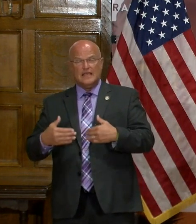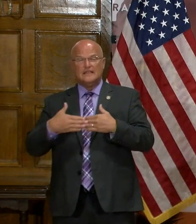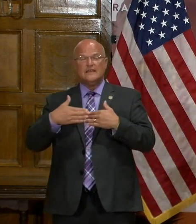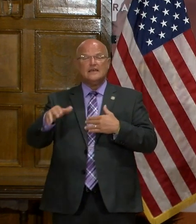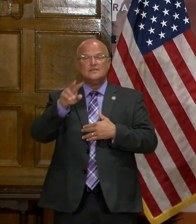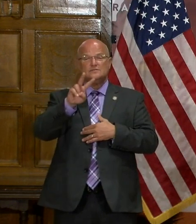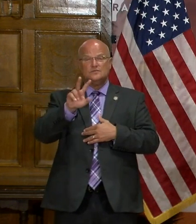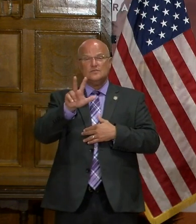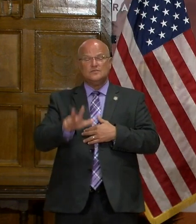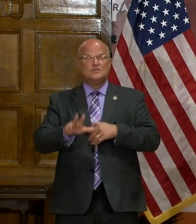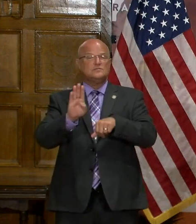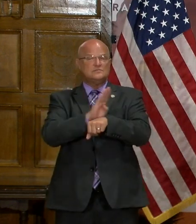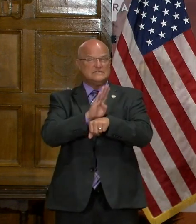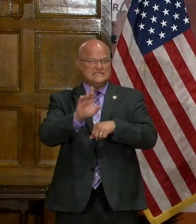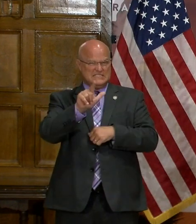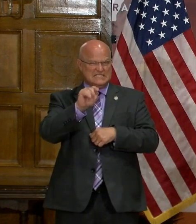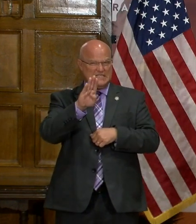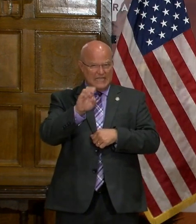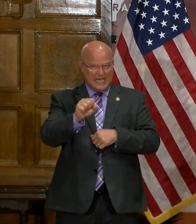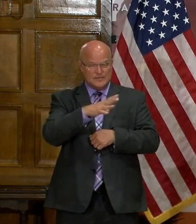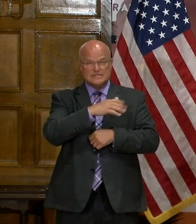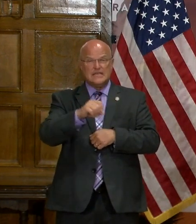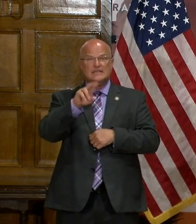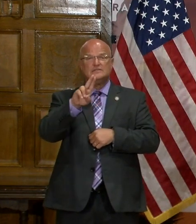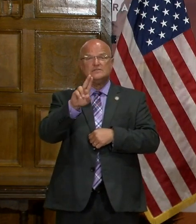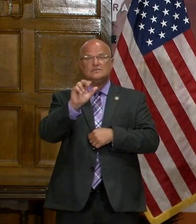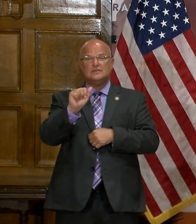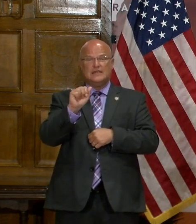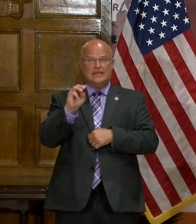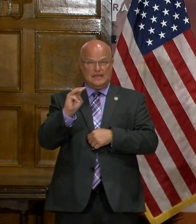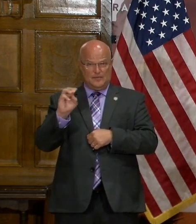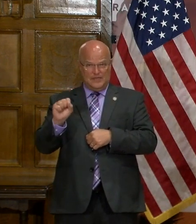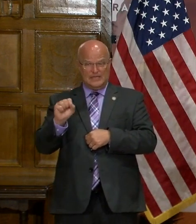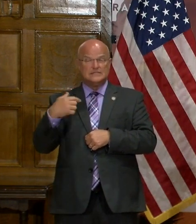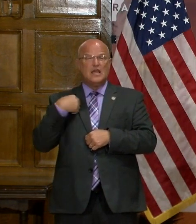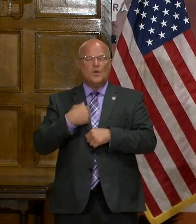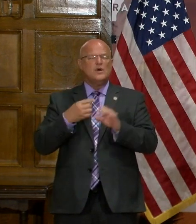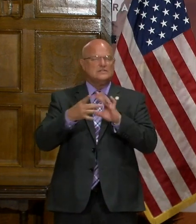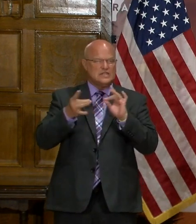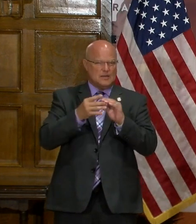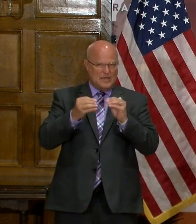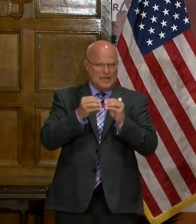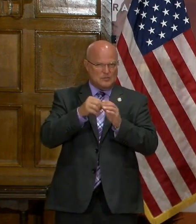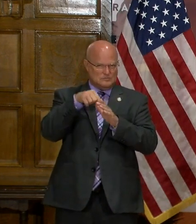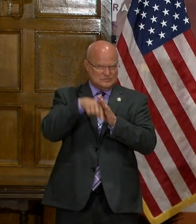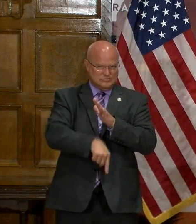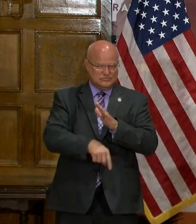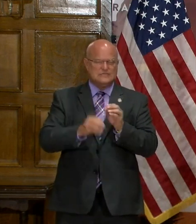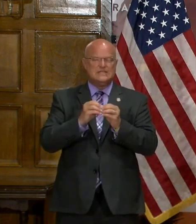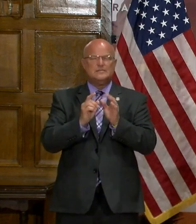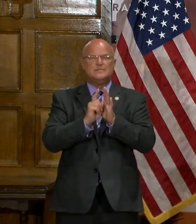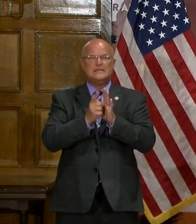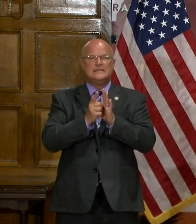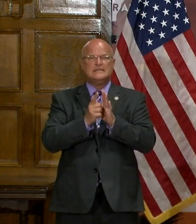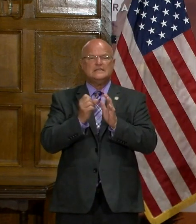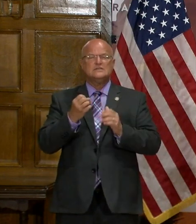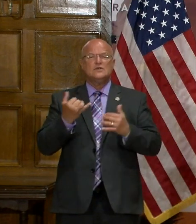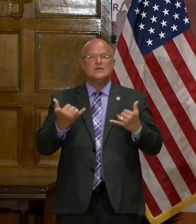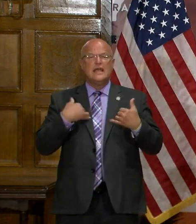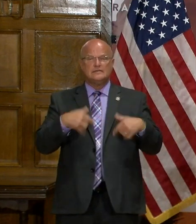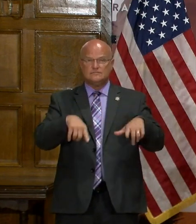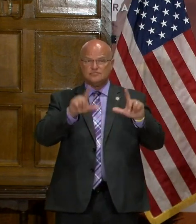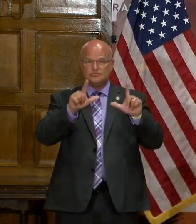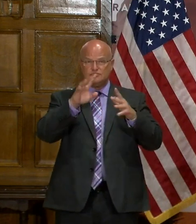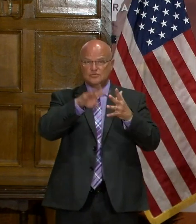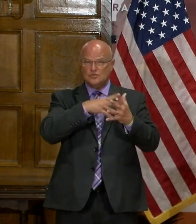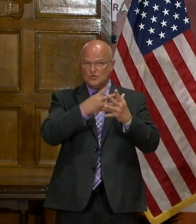rest by commercial labs and UAMS, and we'll cover that in more detail. And let's look